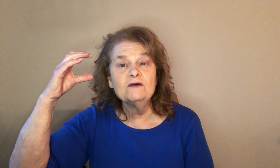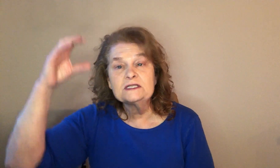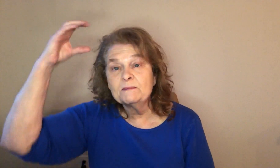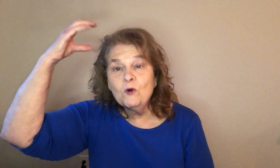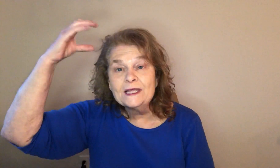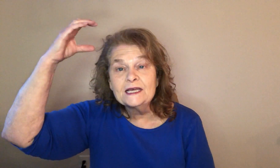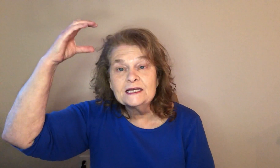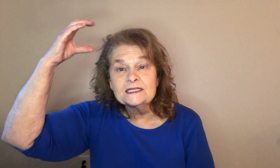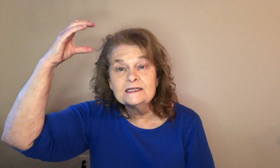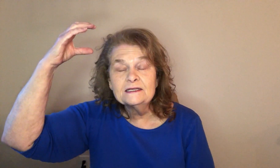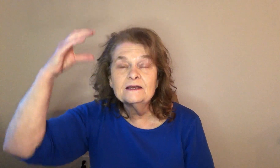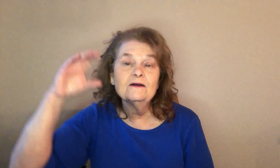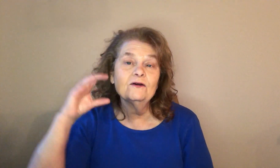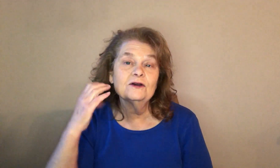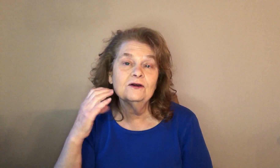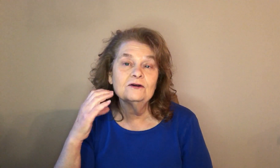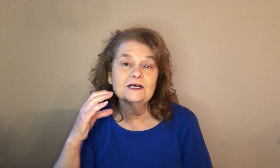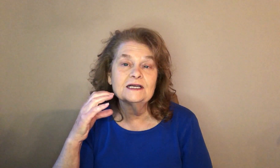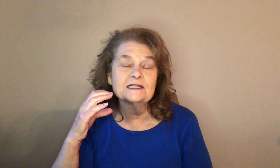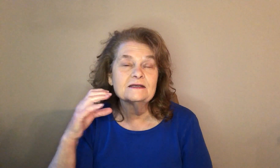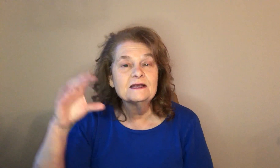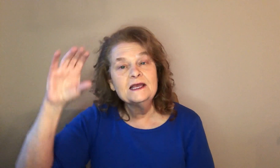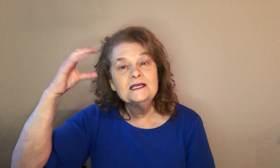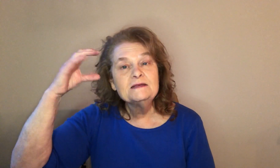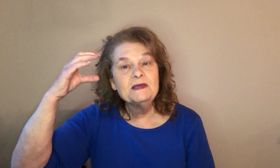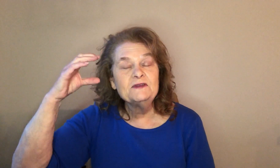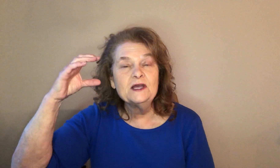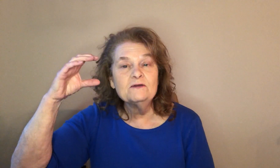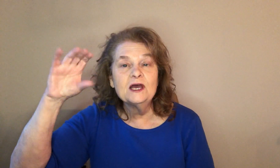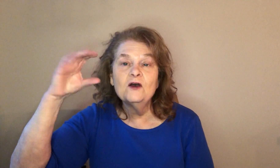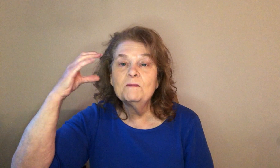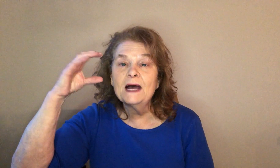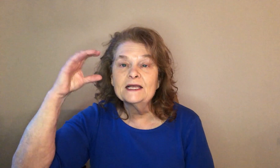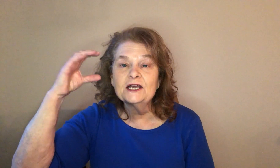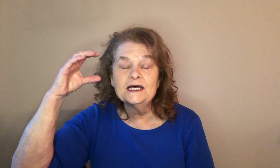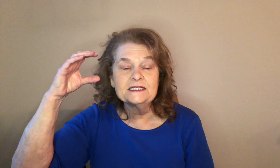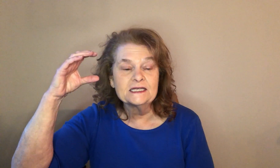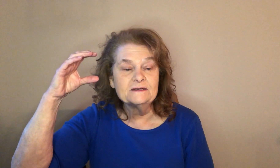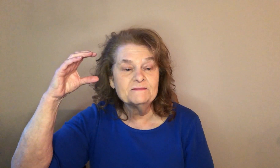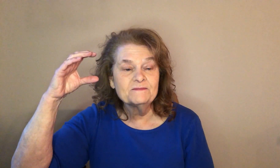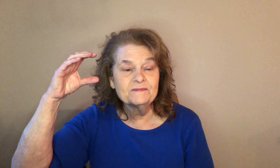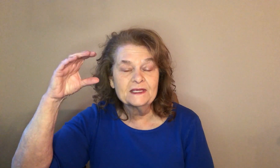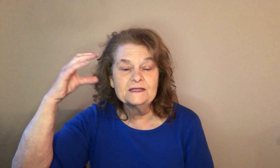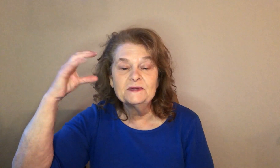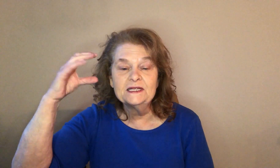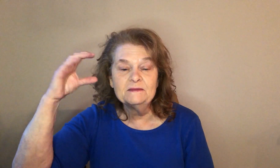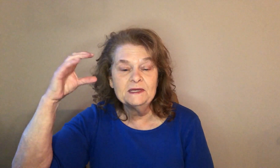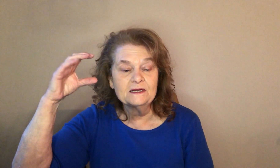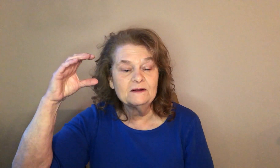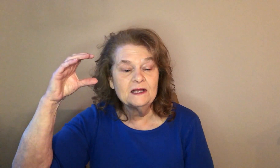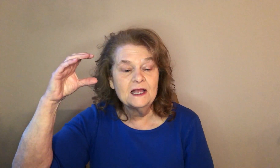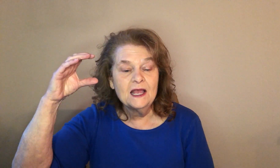it's a boy cousin or a girl cousin. If you don't know, my cousin, let's put it in the middle.